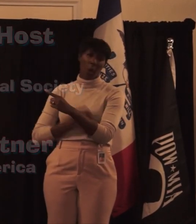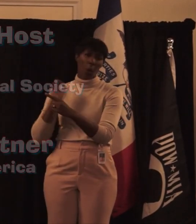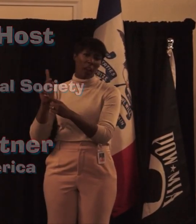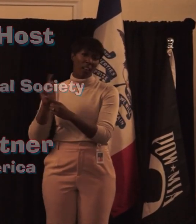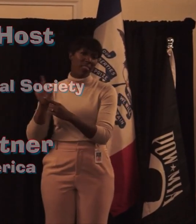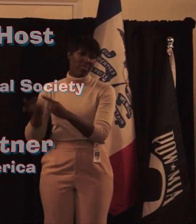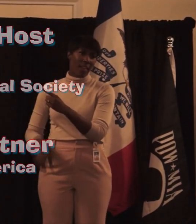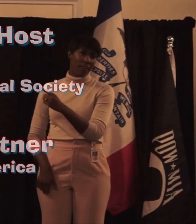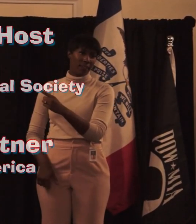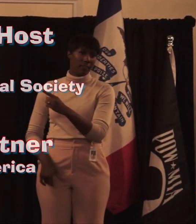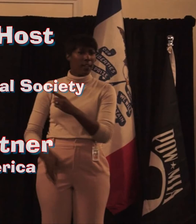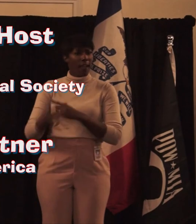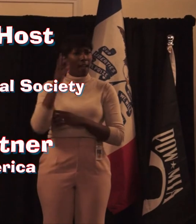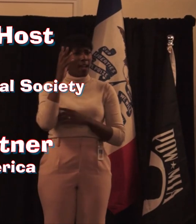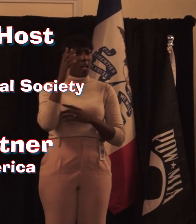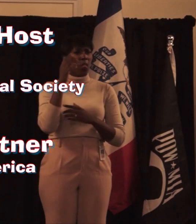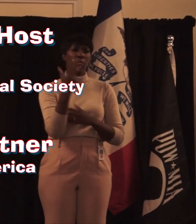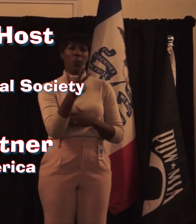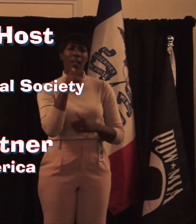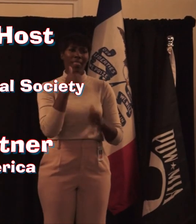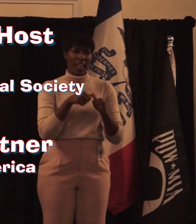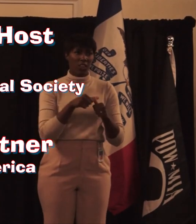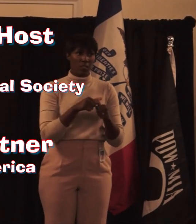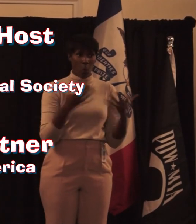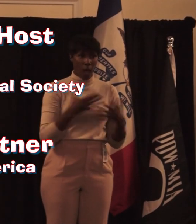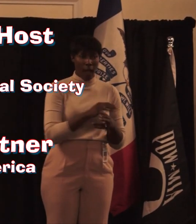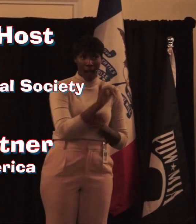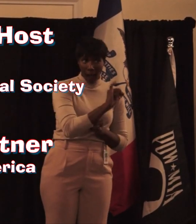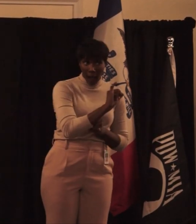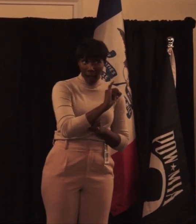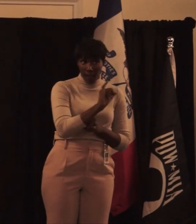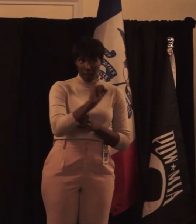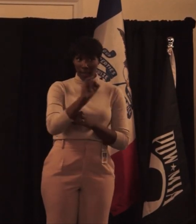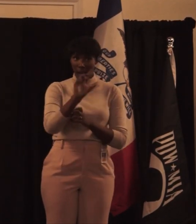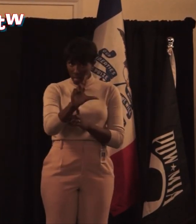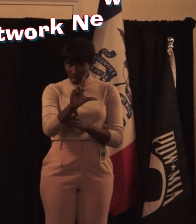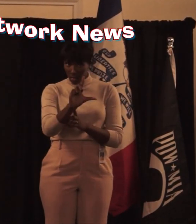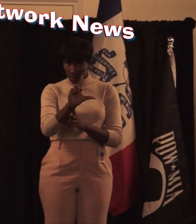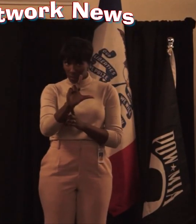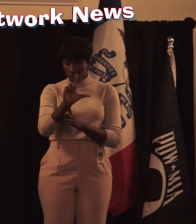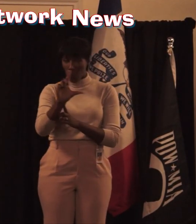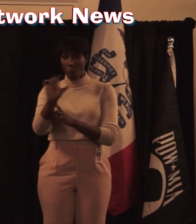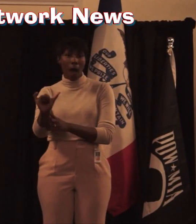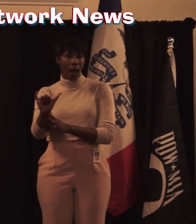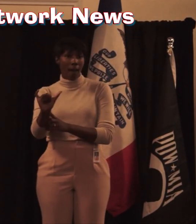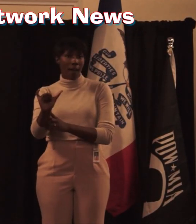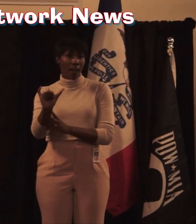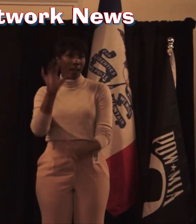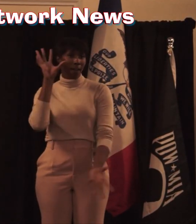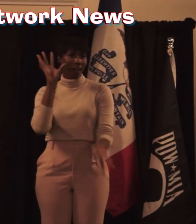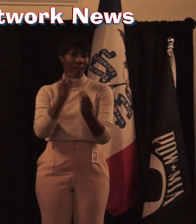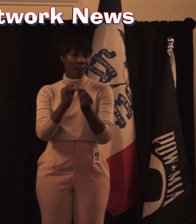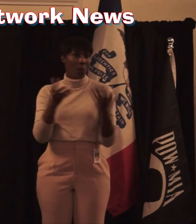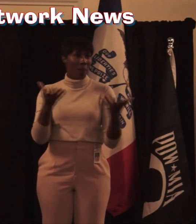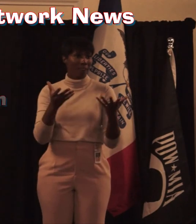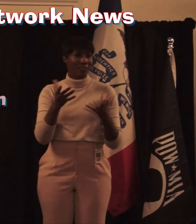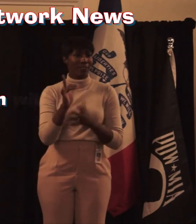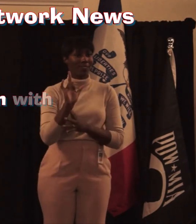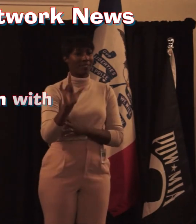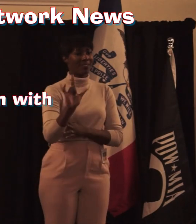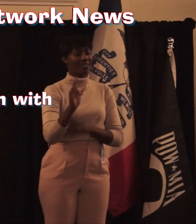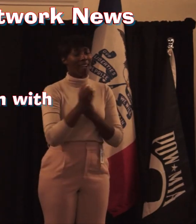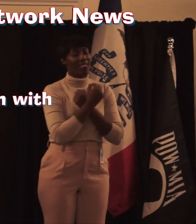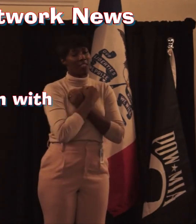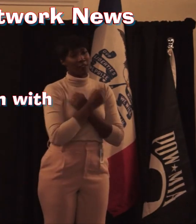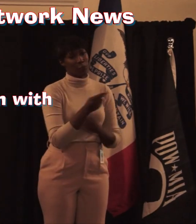Like that. It's made up of three letters, I, L, and Y. So you put them all together, and what does it mean?